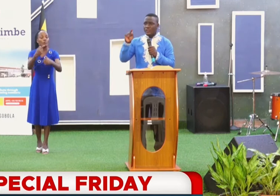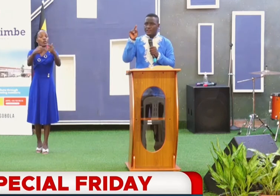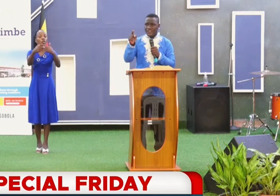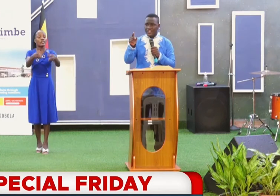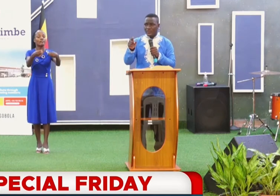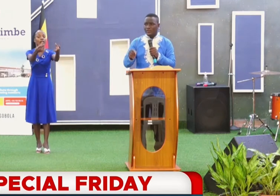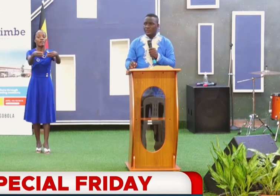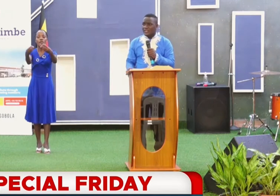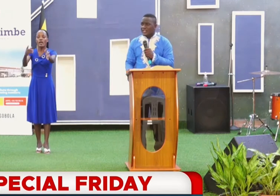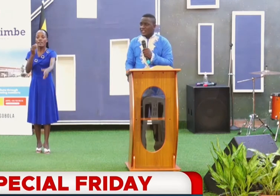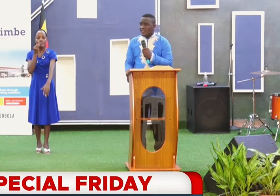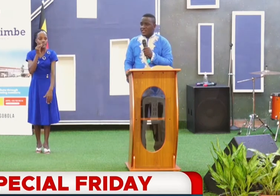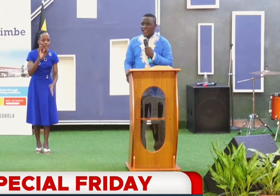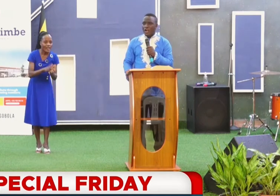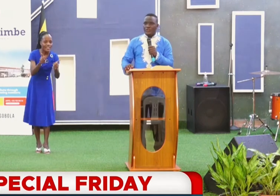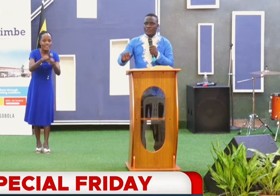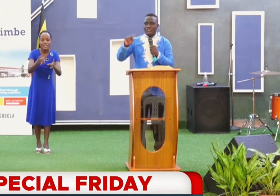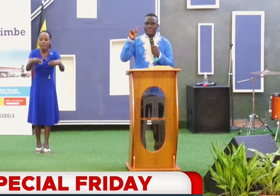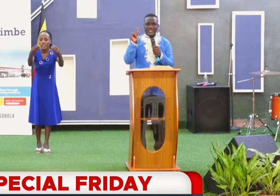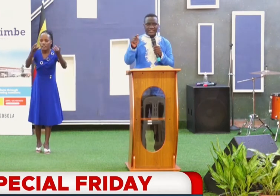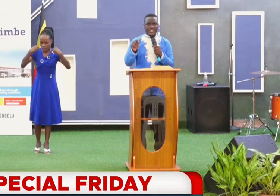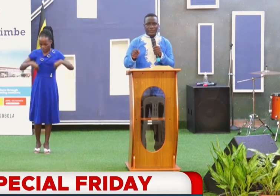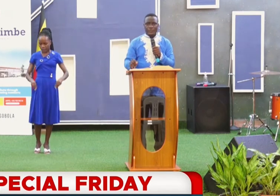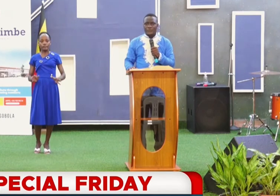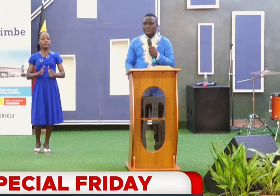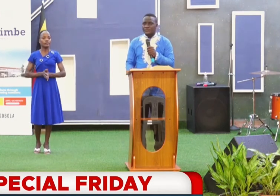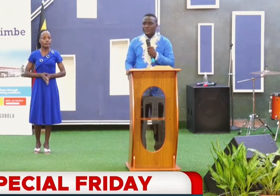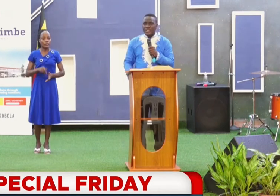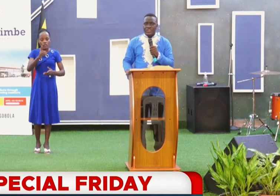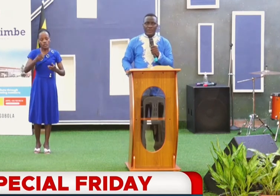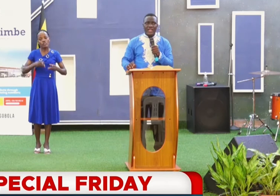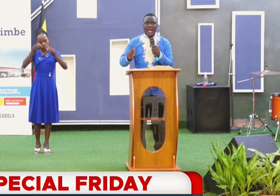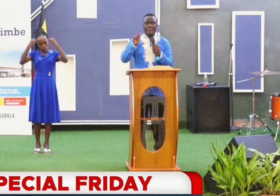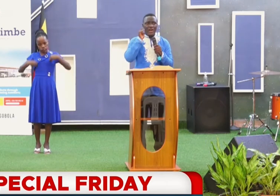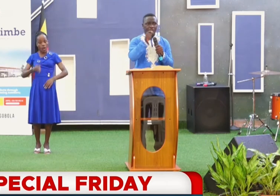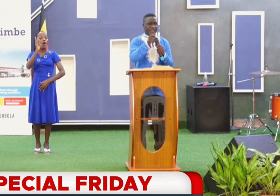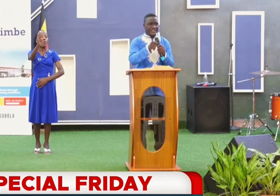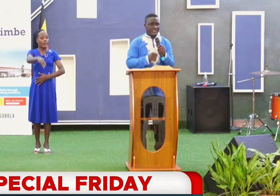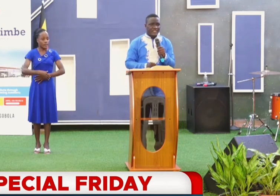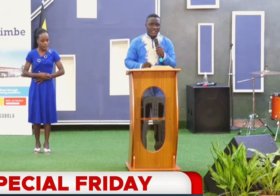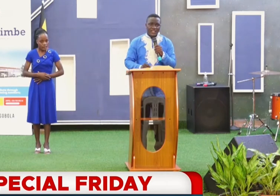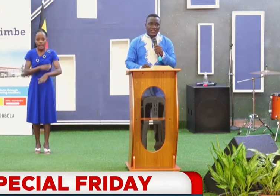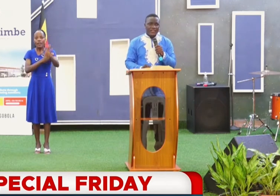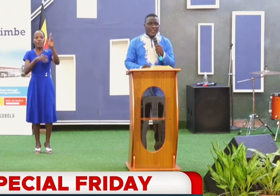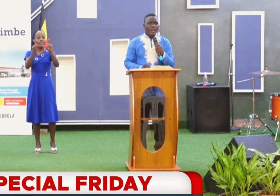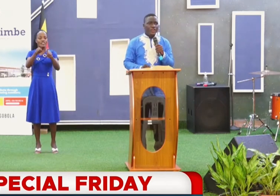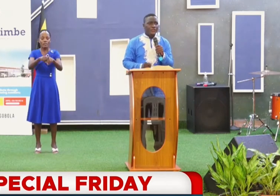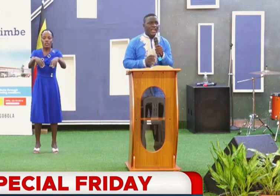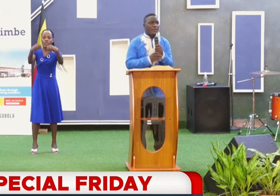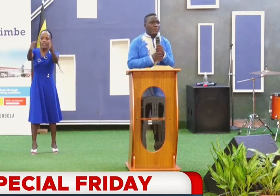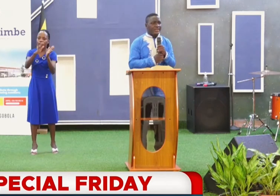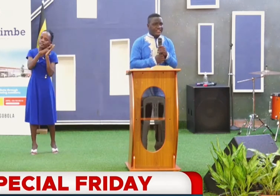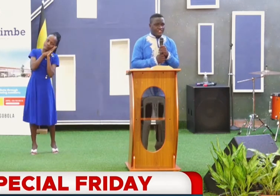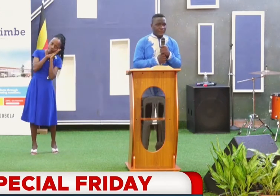he will feed you. The Lord will dress you. You will have outfits. The Lord